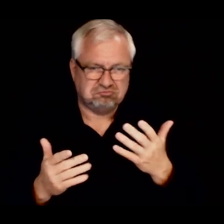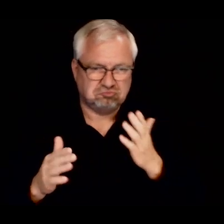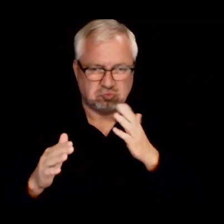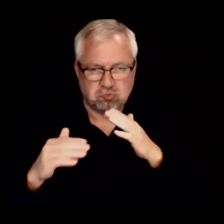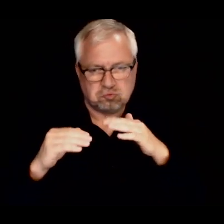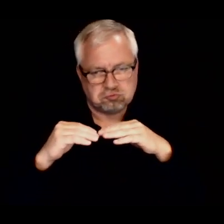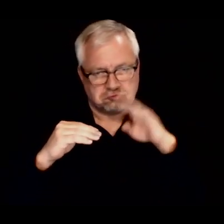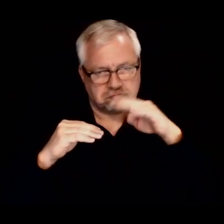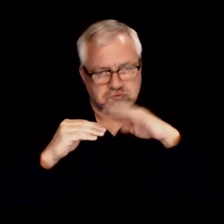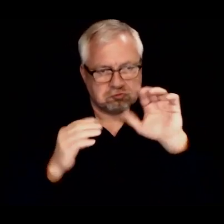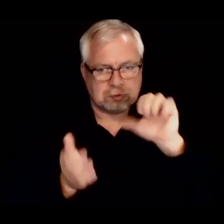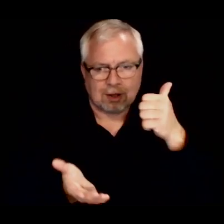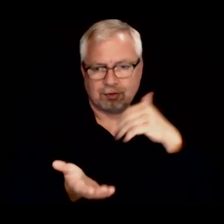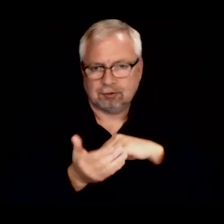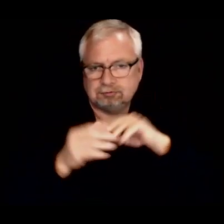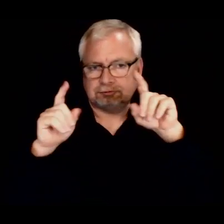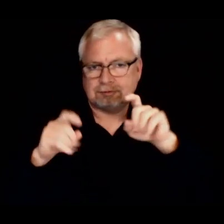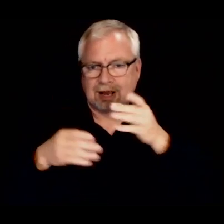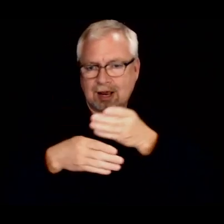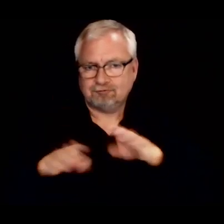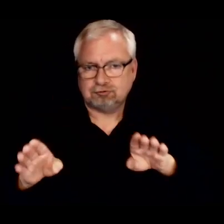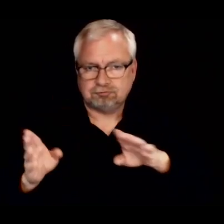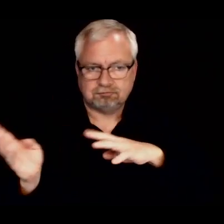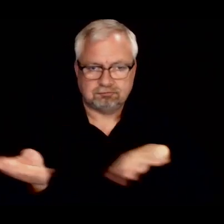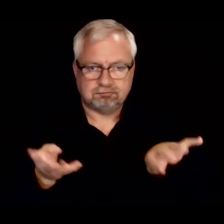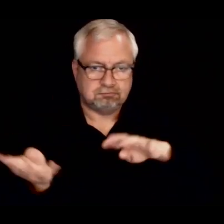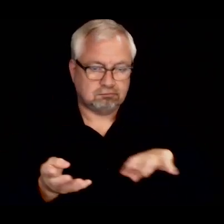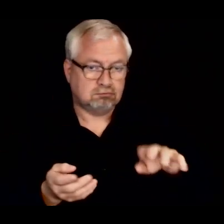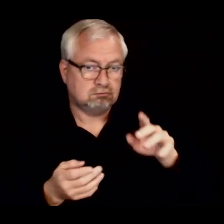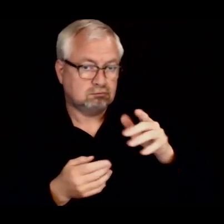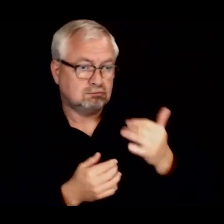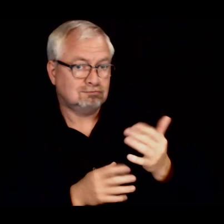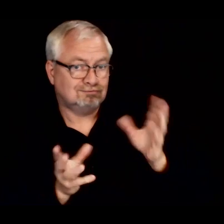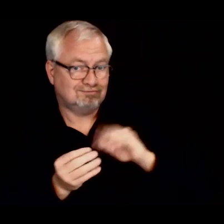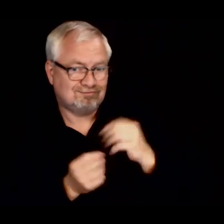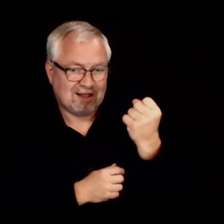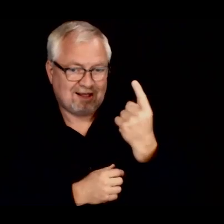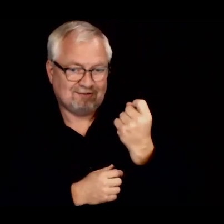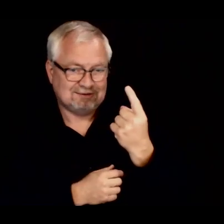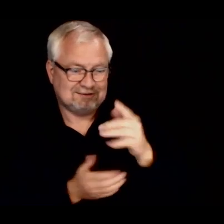Unfortunately, we reported an additional 11 deaths on Sunday.